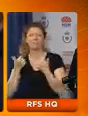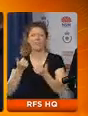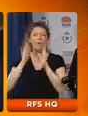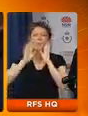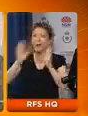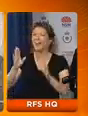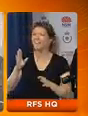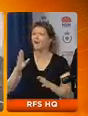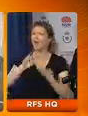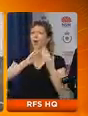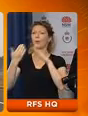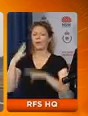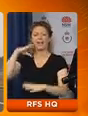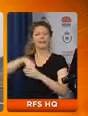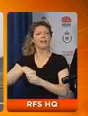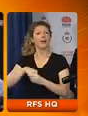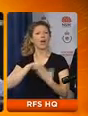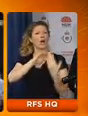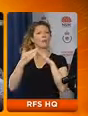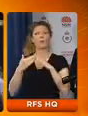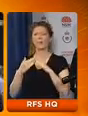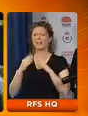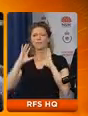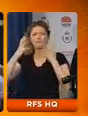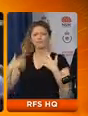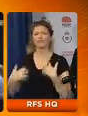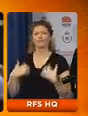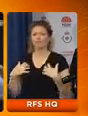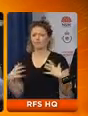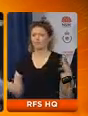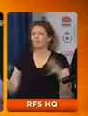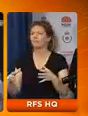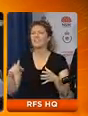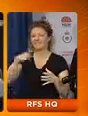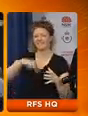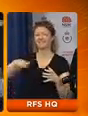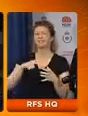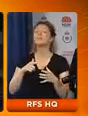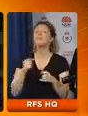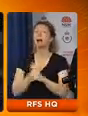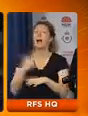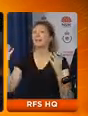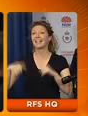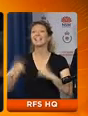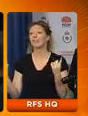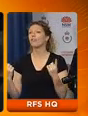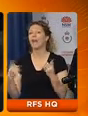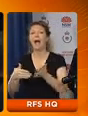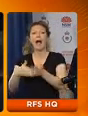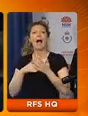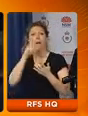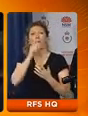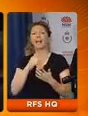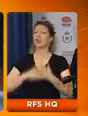see that community interest, that community spirit. It makes such a difference in dealing with